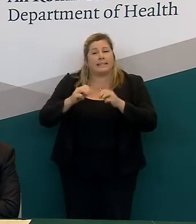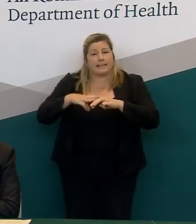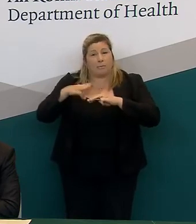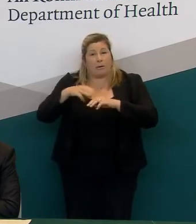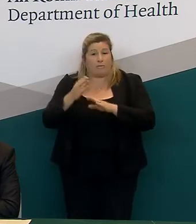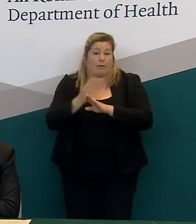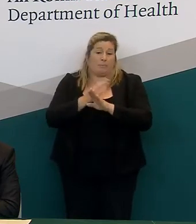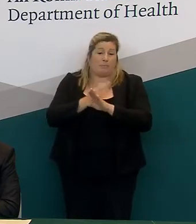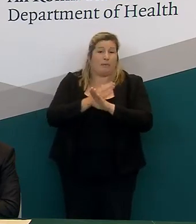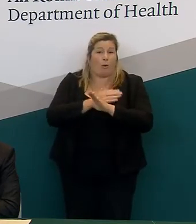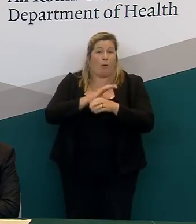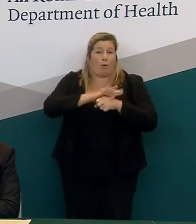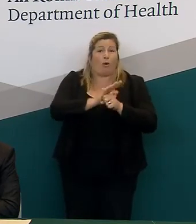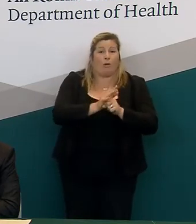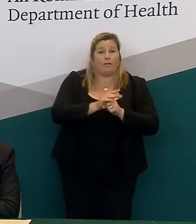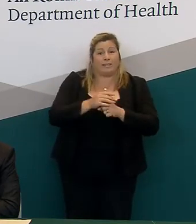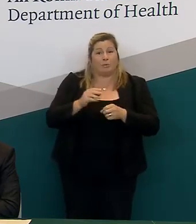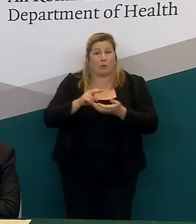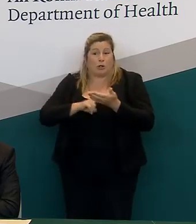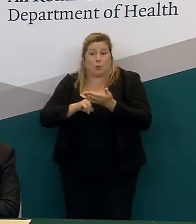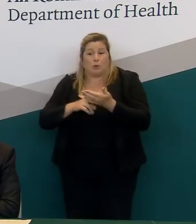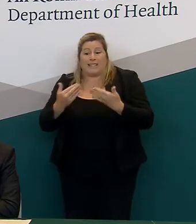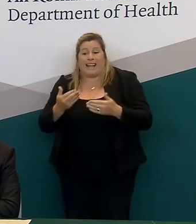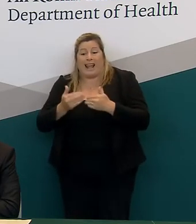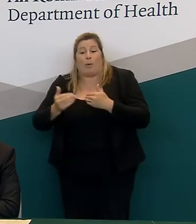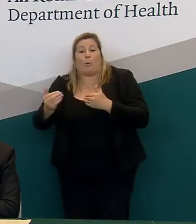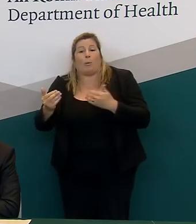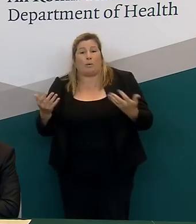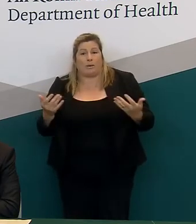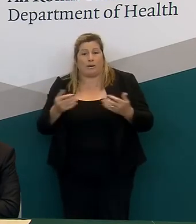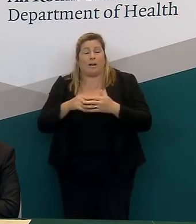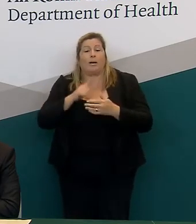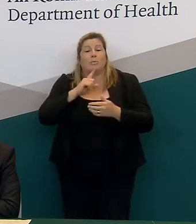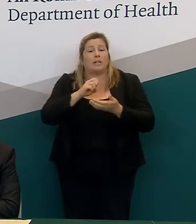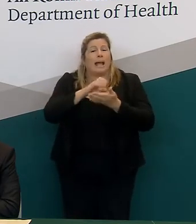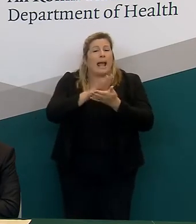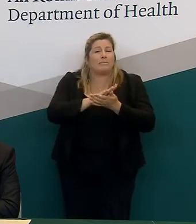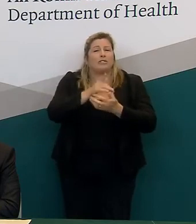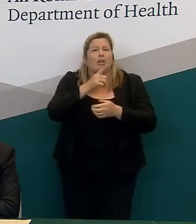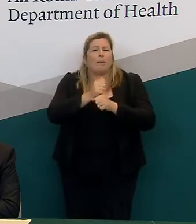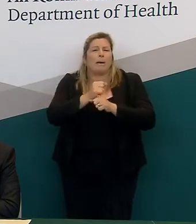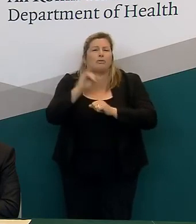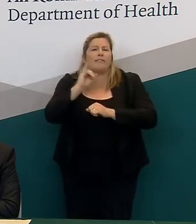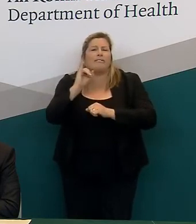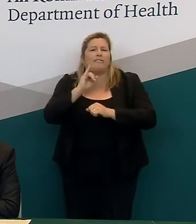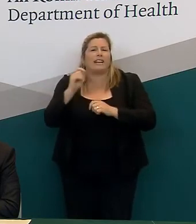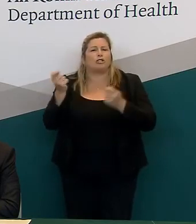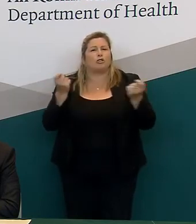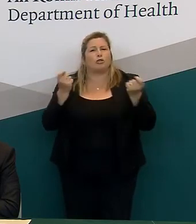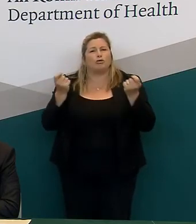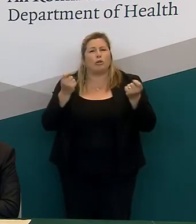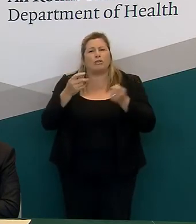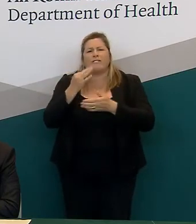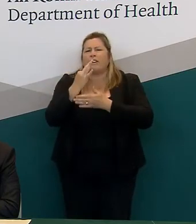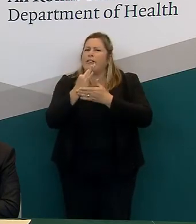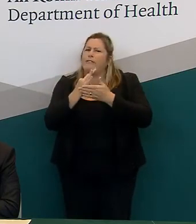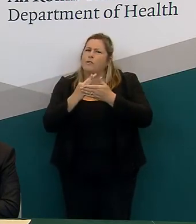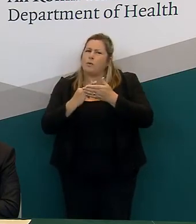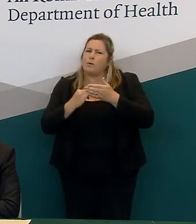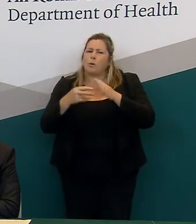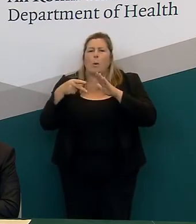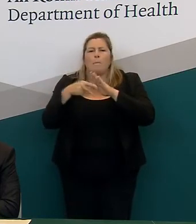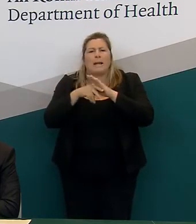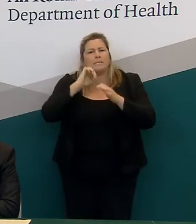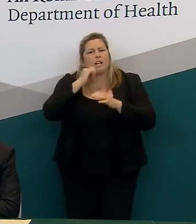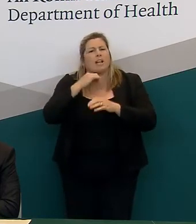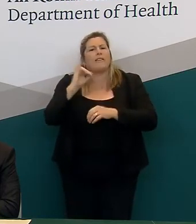for pre-COVID. Empty beds, to deal with your specific point around infection control, there are very few beds at the moment empty because of infection